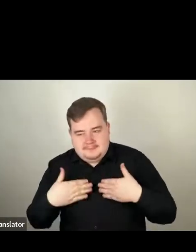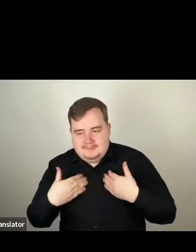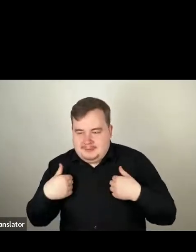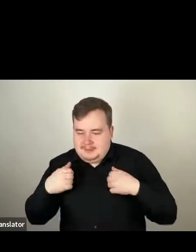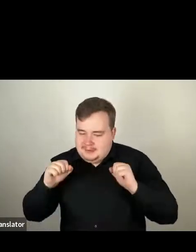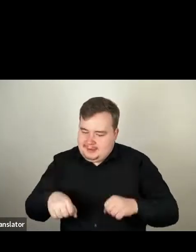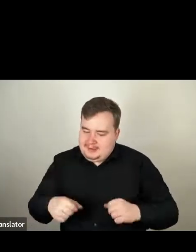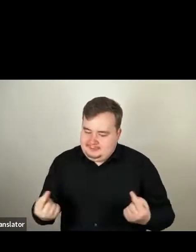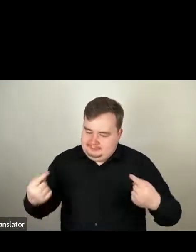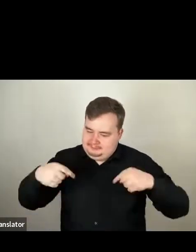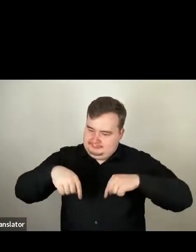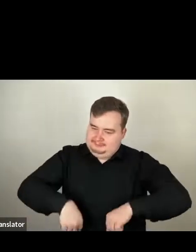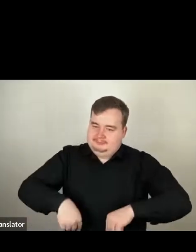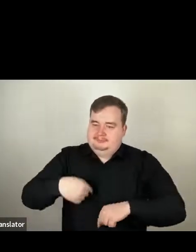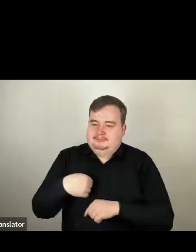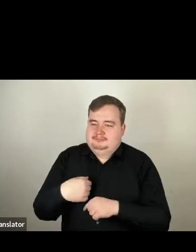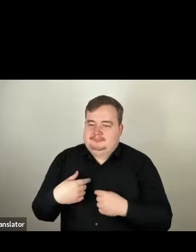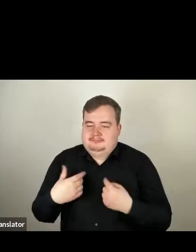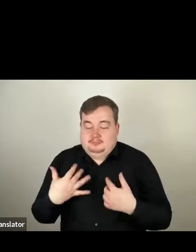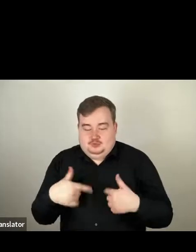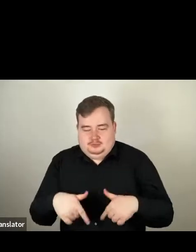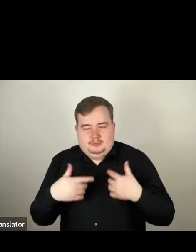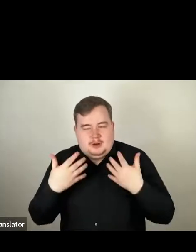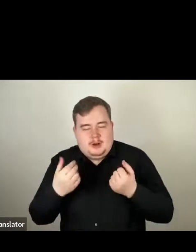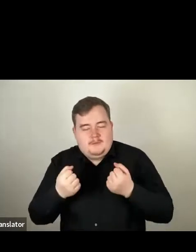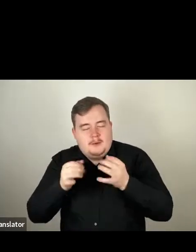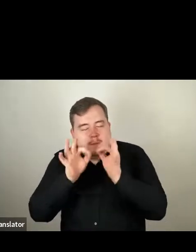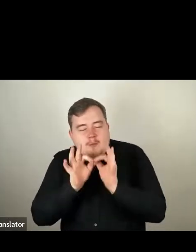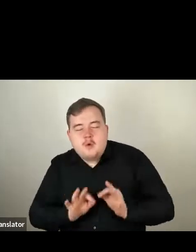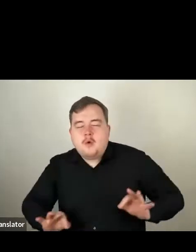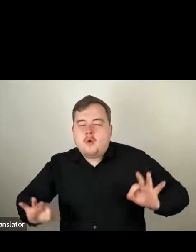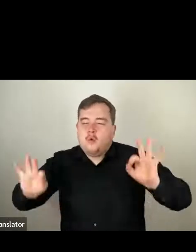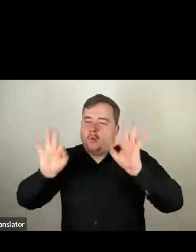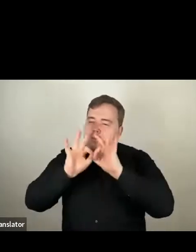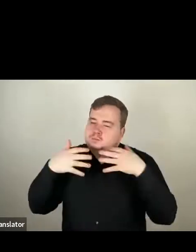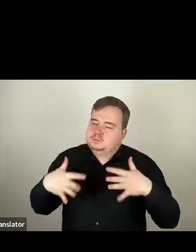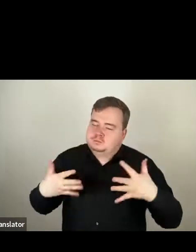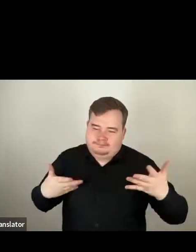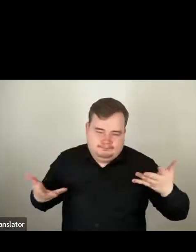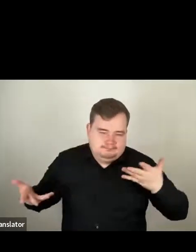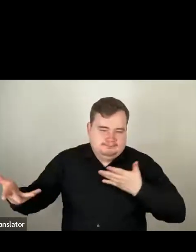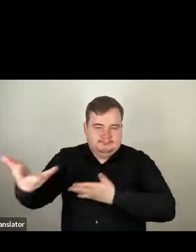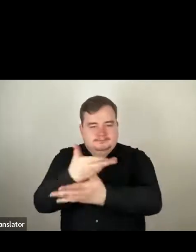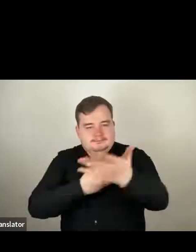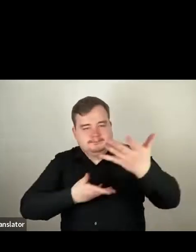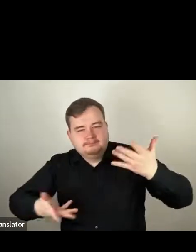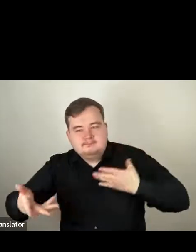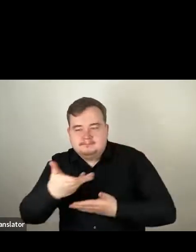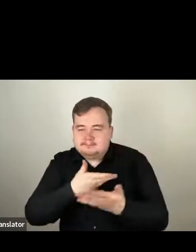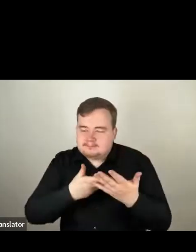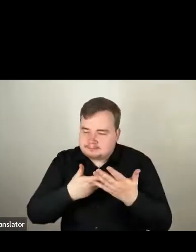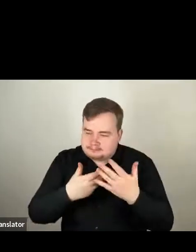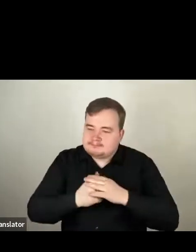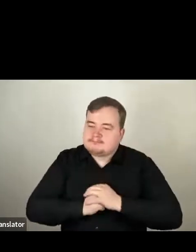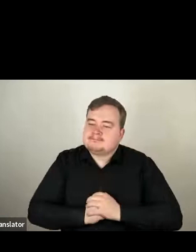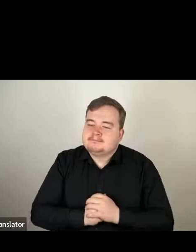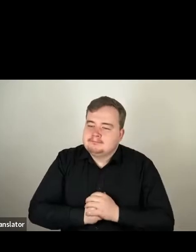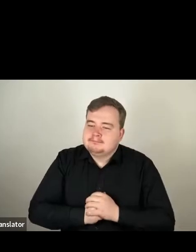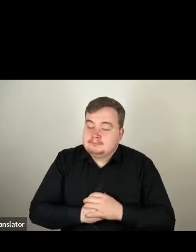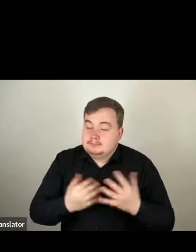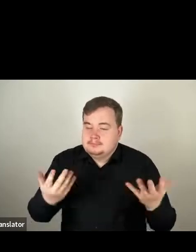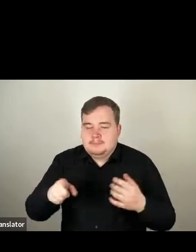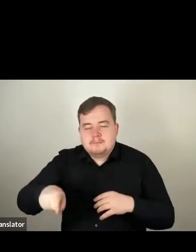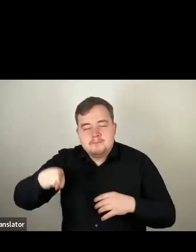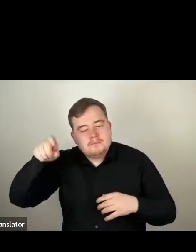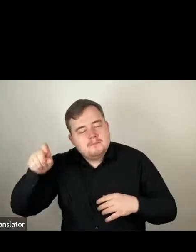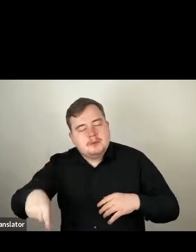important and very timely web dialogue, this time focusing on realizing gender